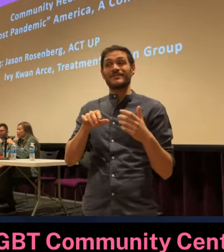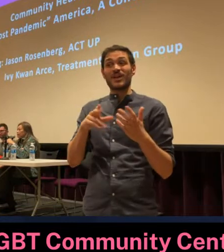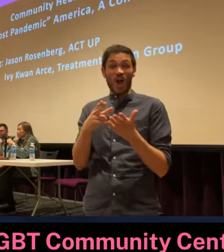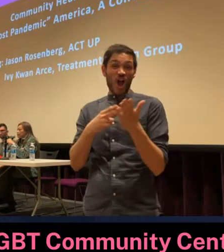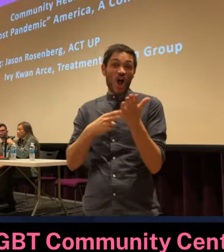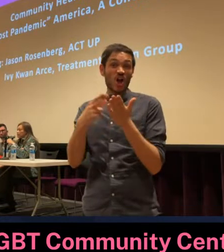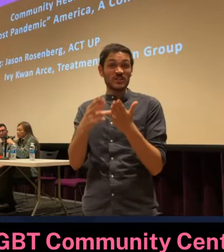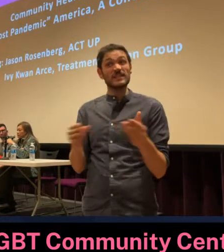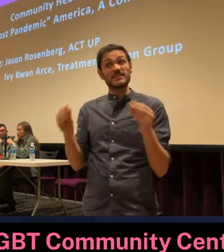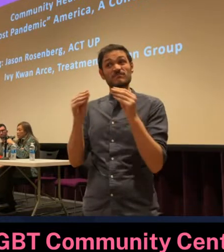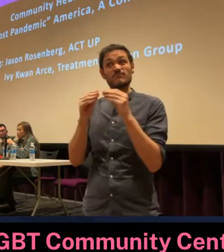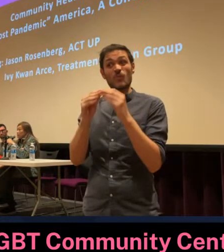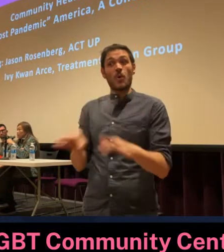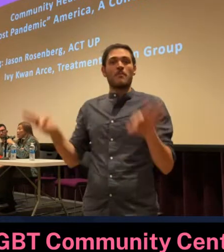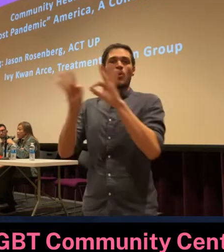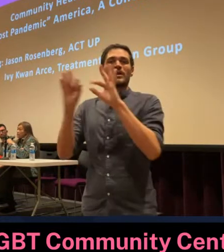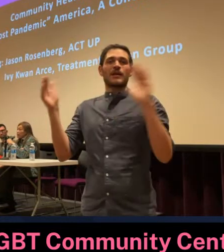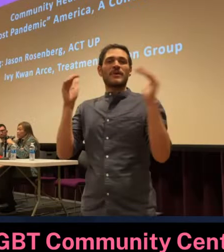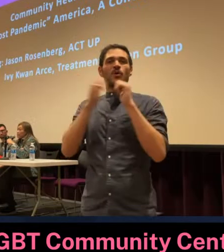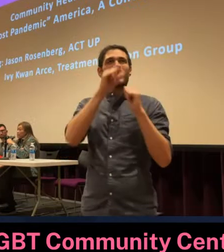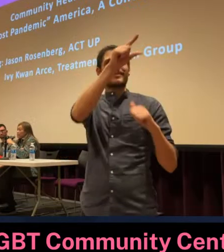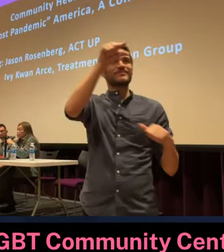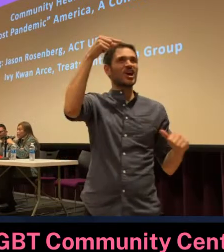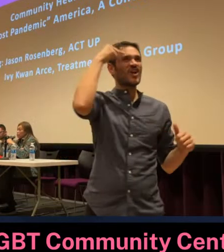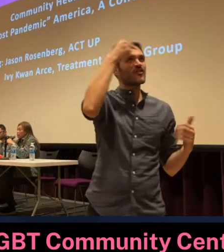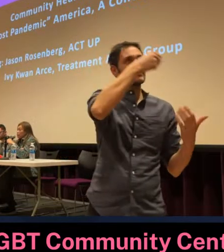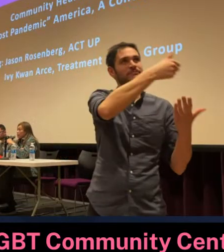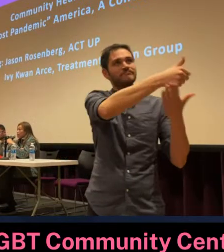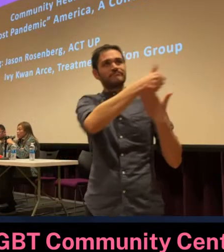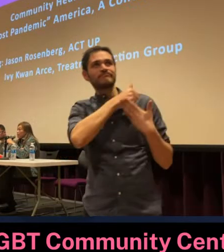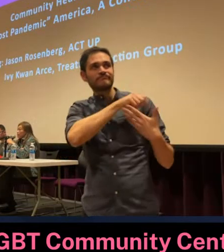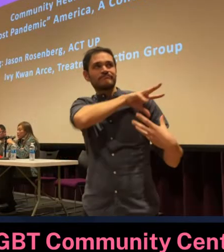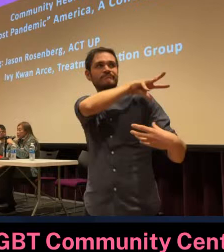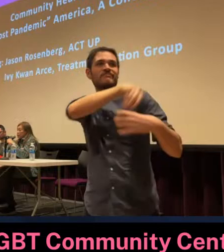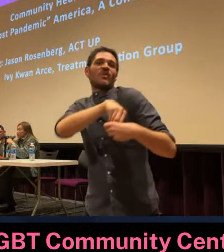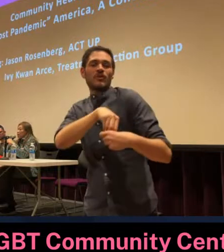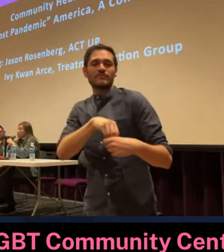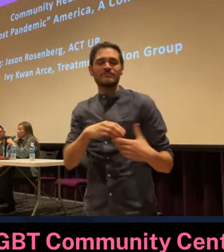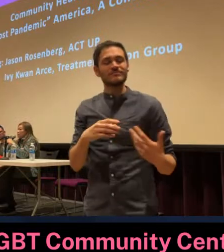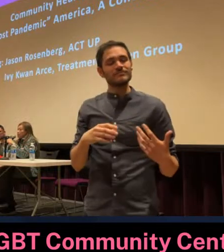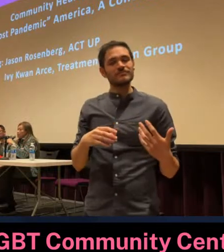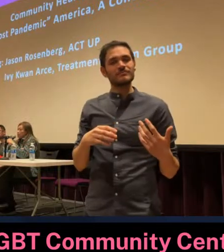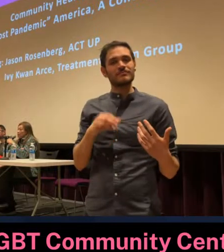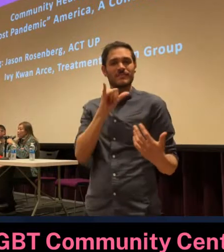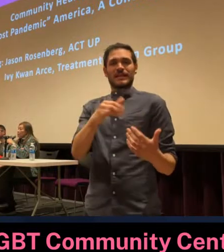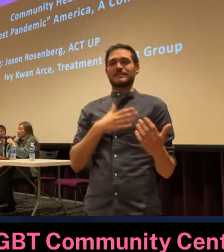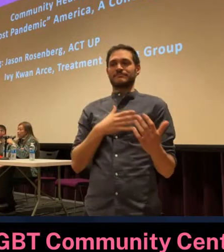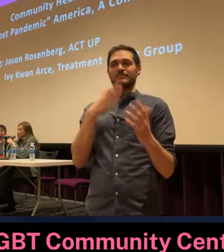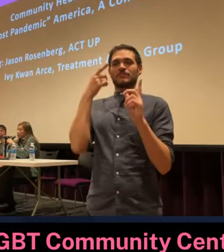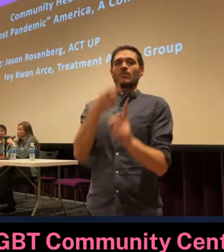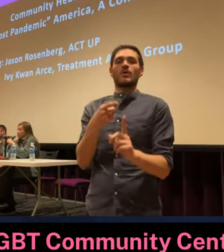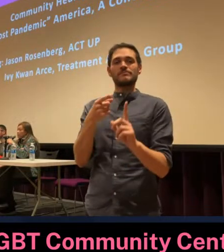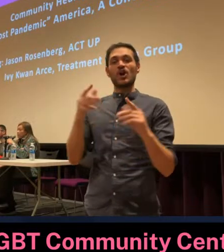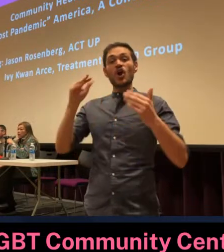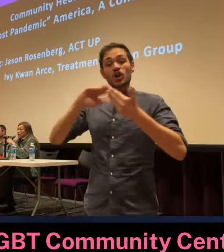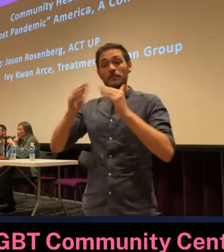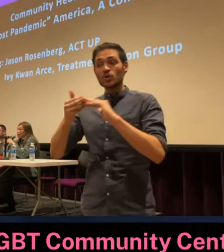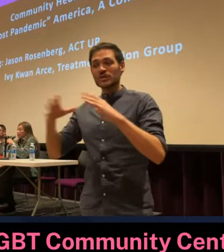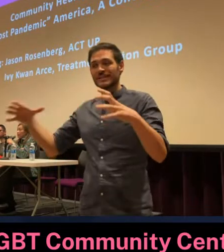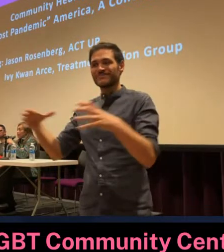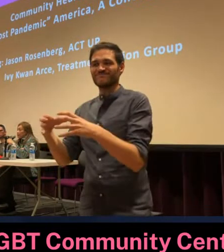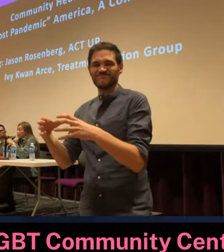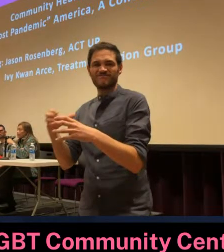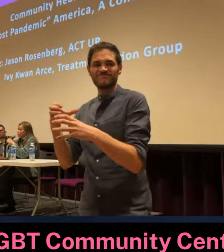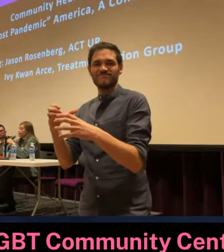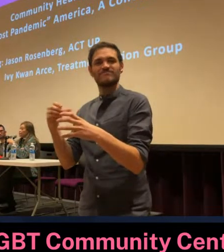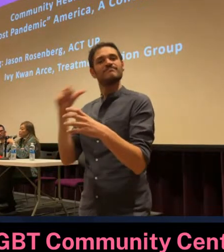coming for us. And that's my personal story, right? The community is the one that made that possibility for me, not